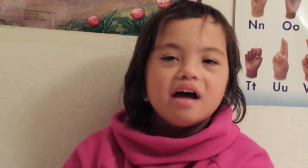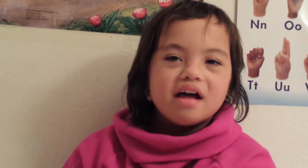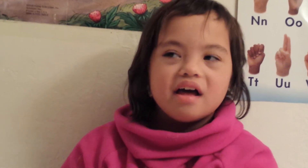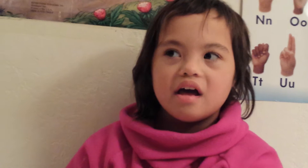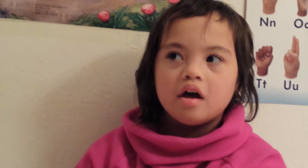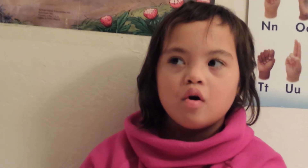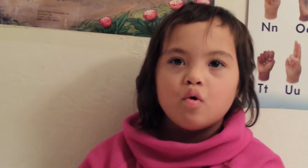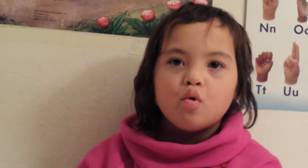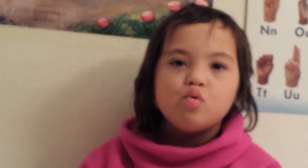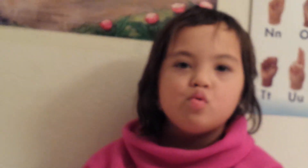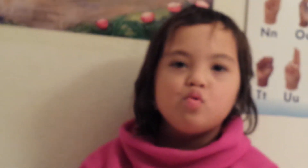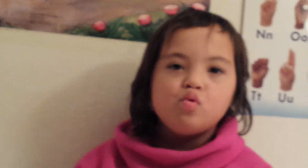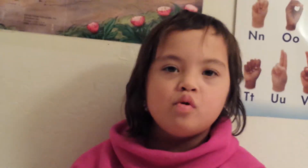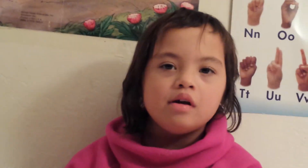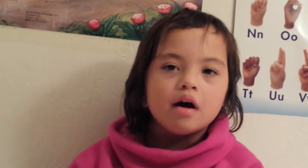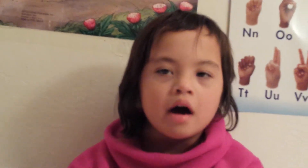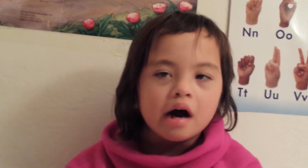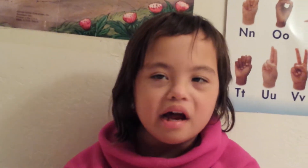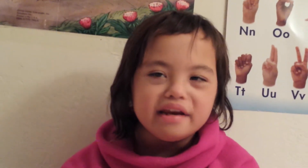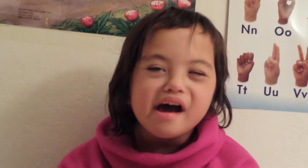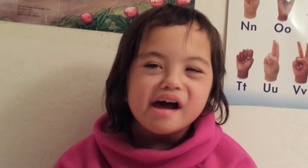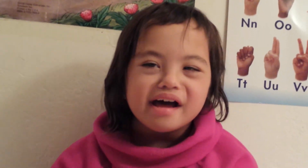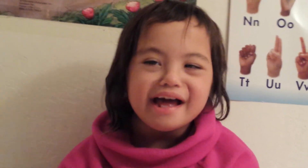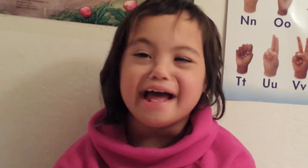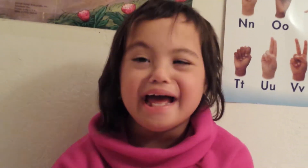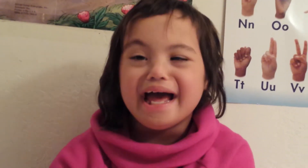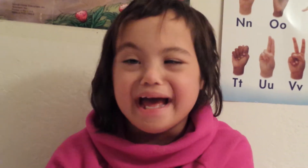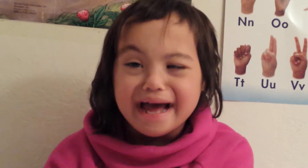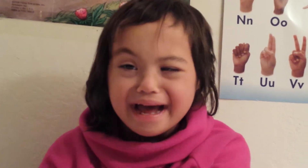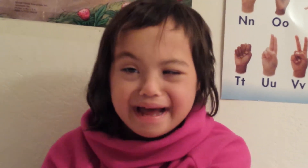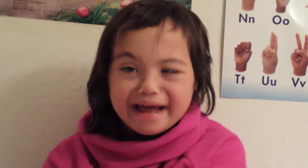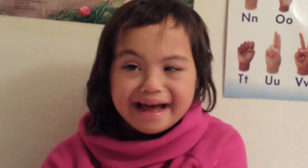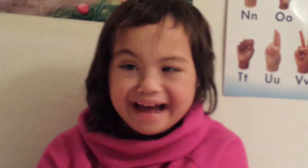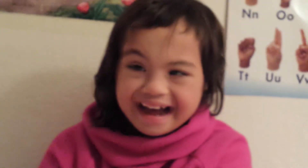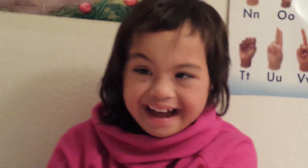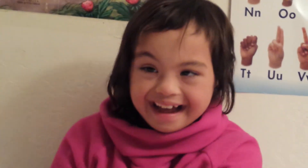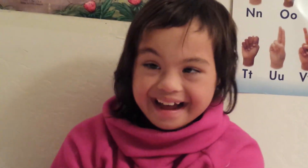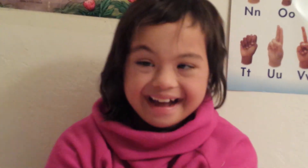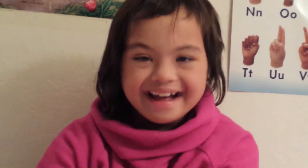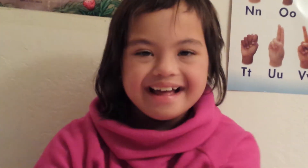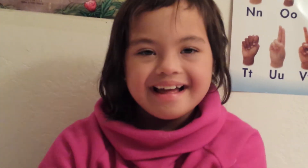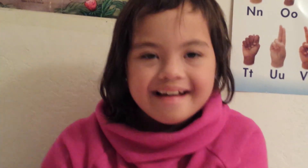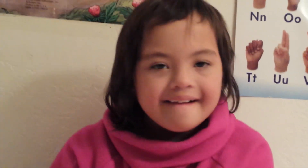Queen Elsa? Is there a Queen Elsa? Queen Anna? Queen Anna, okay.